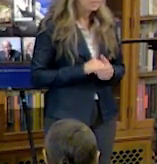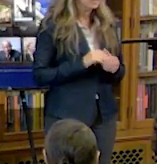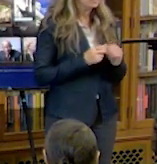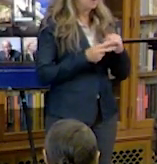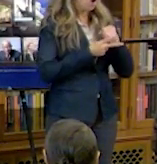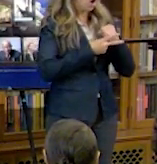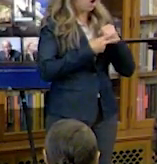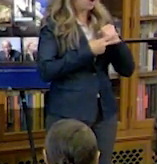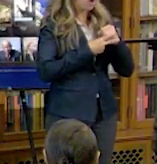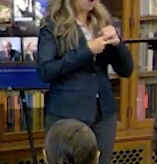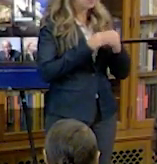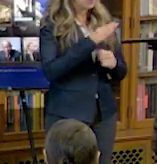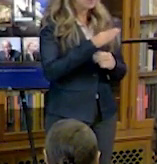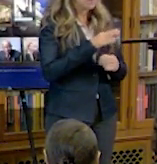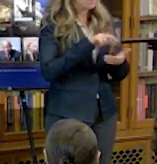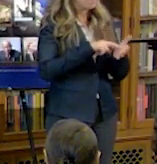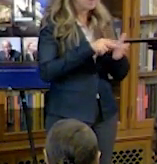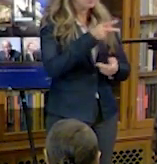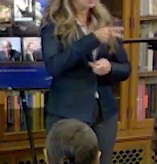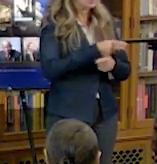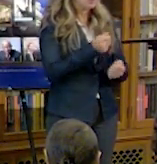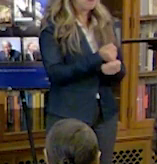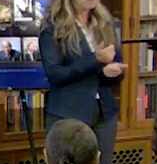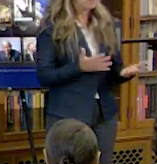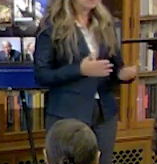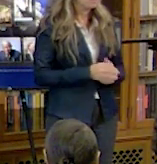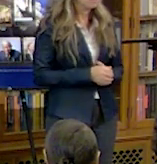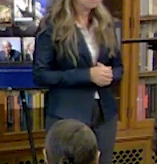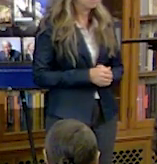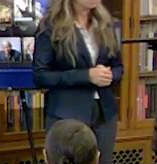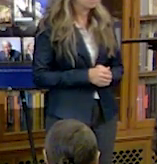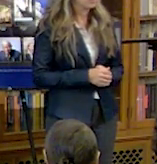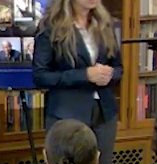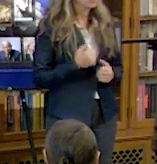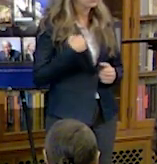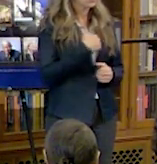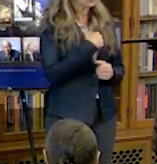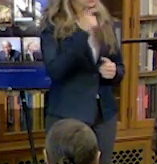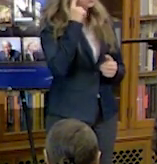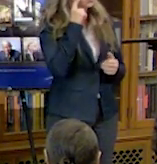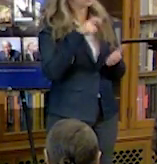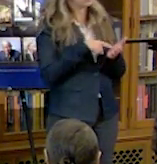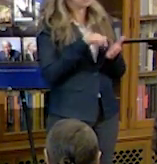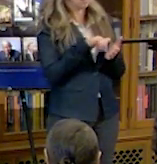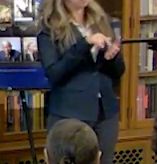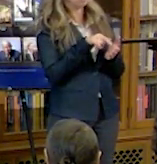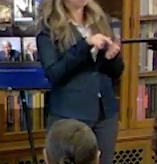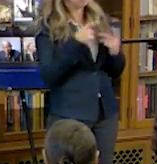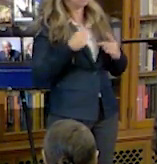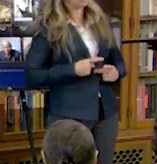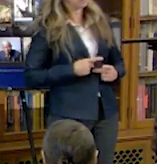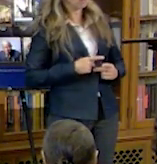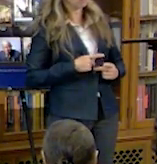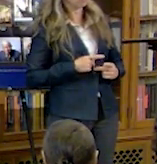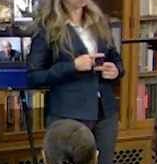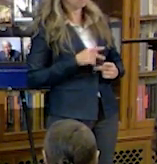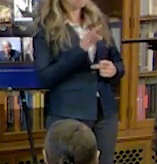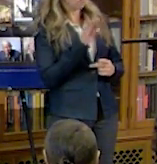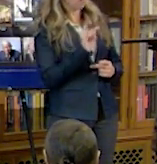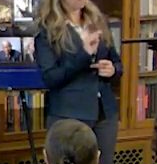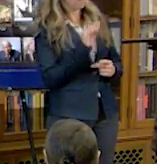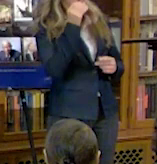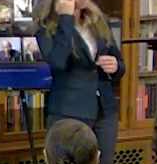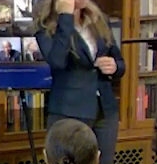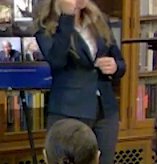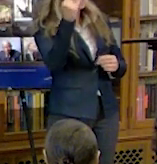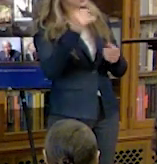archives were never meant to keep everything and we see that in the physical form so imagine what it